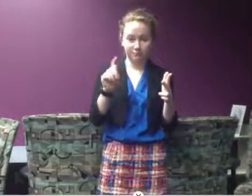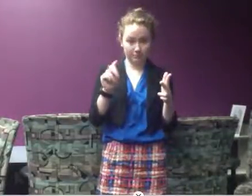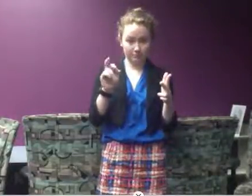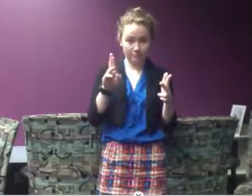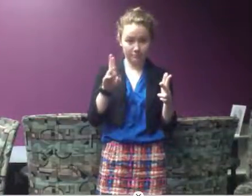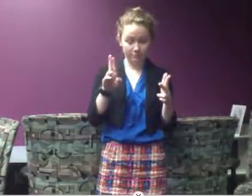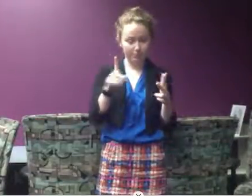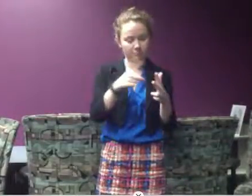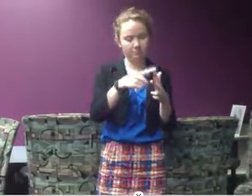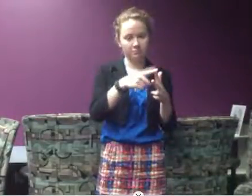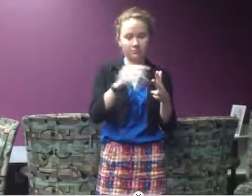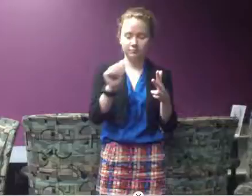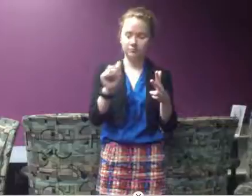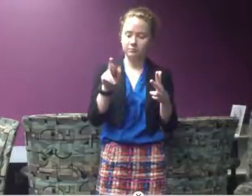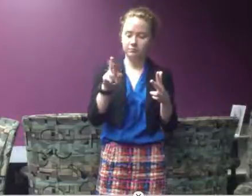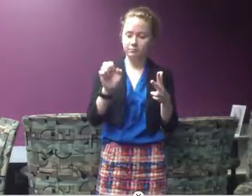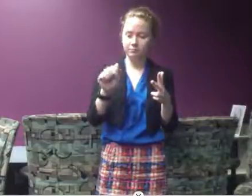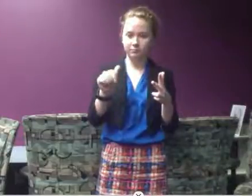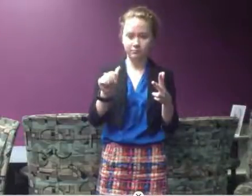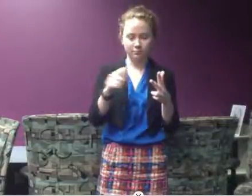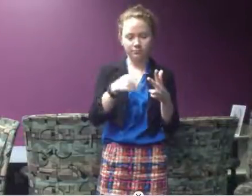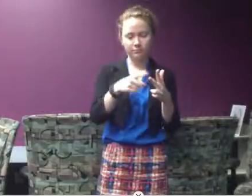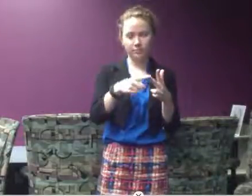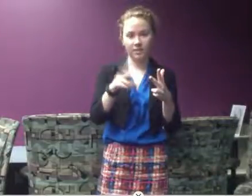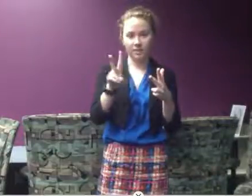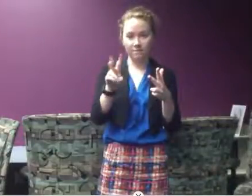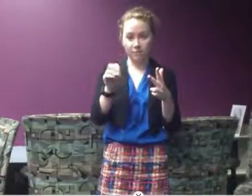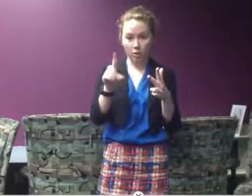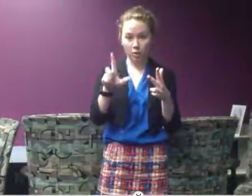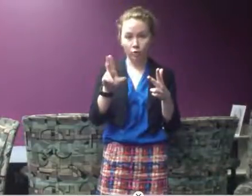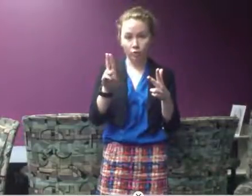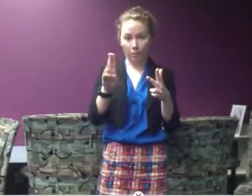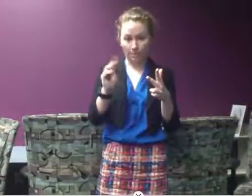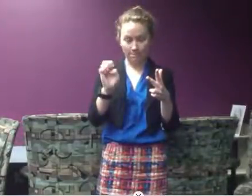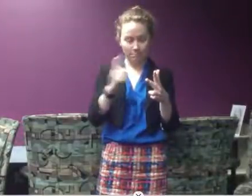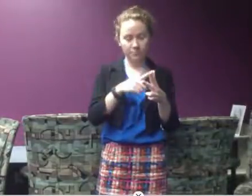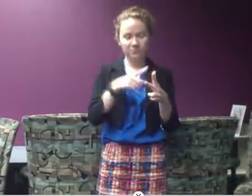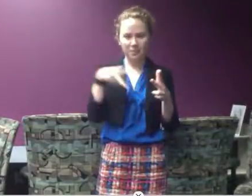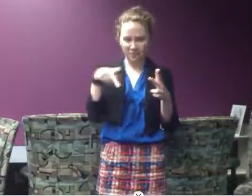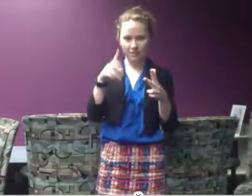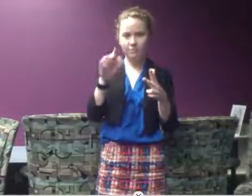Today we're going to discuss perimeter, area, and volume.